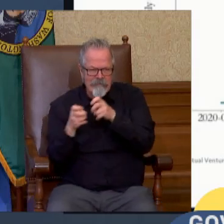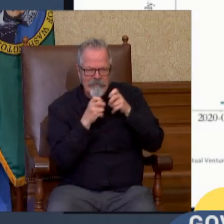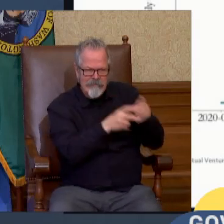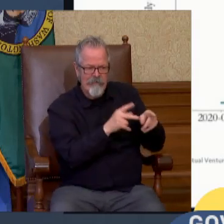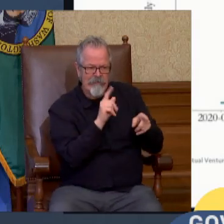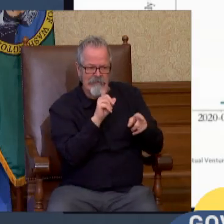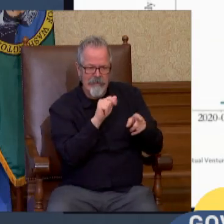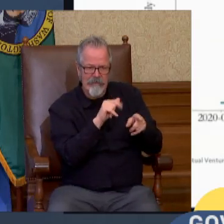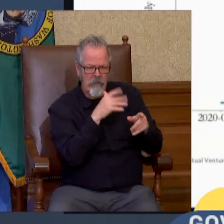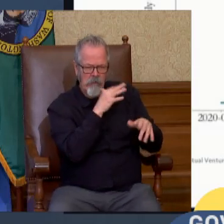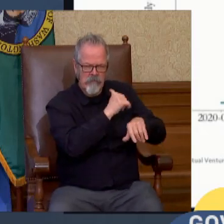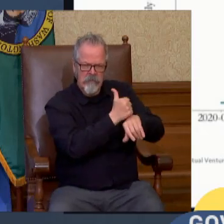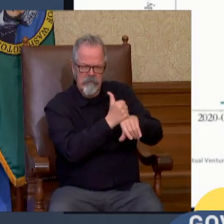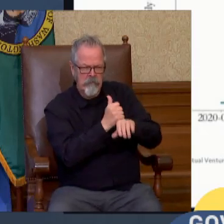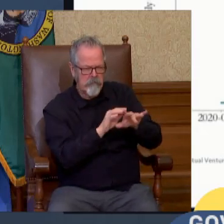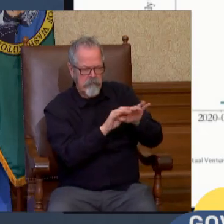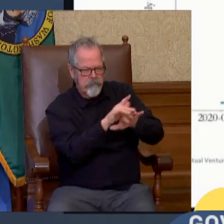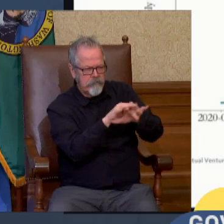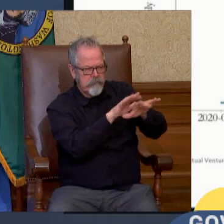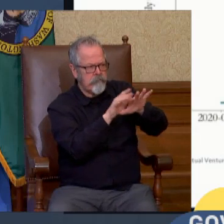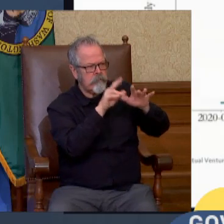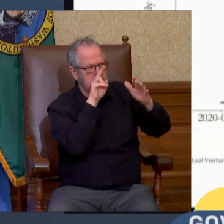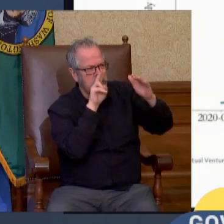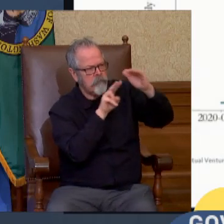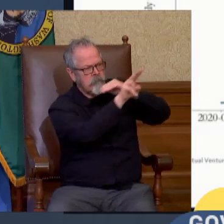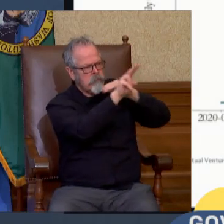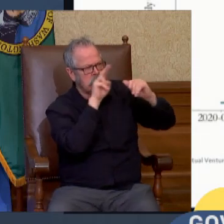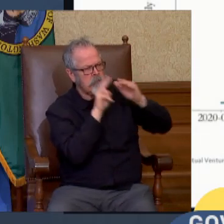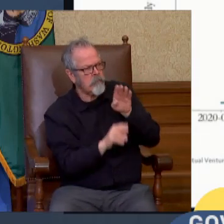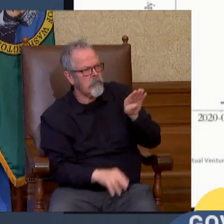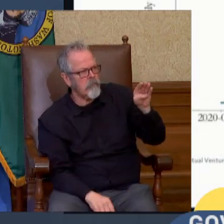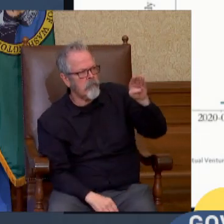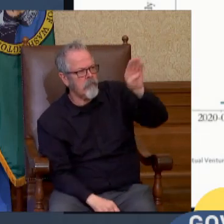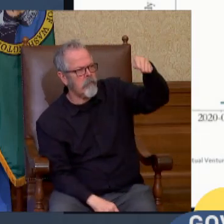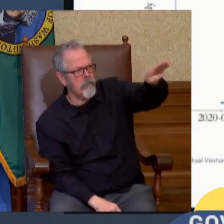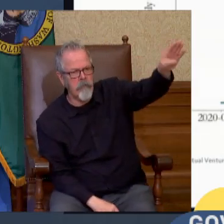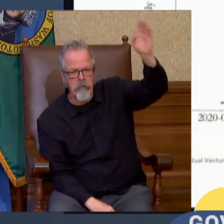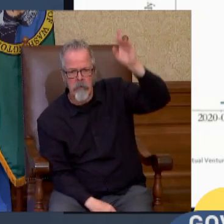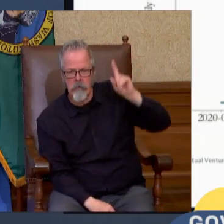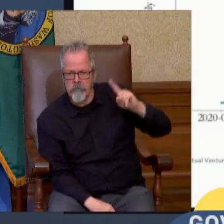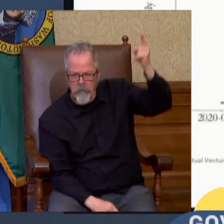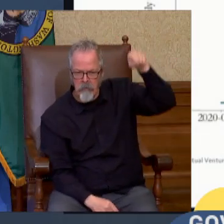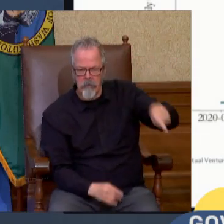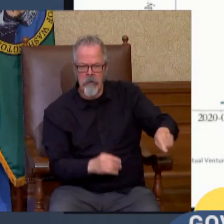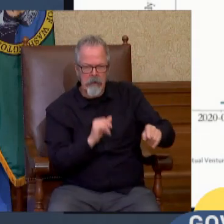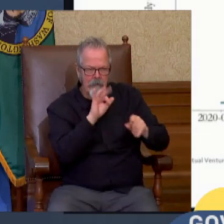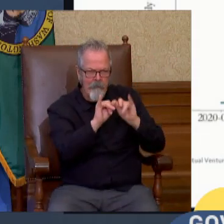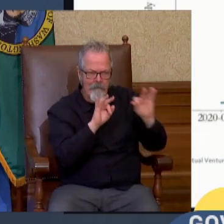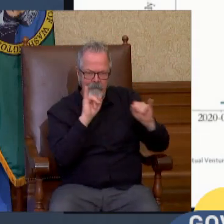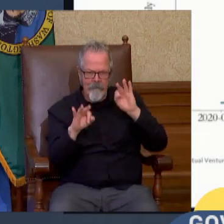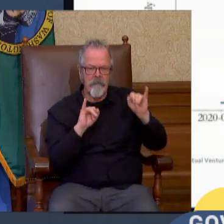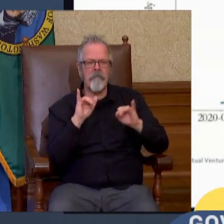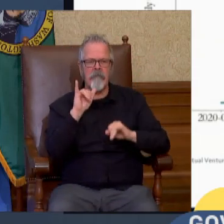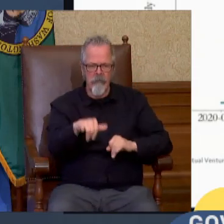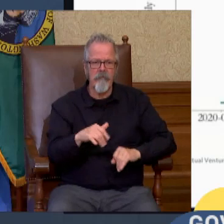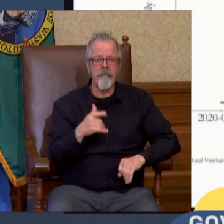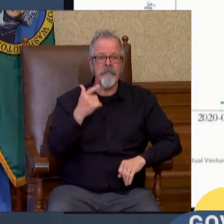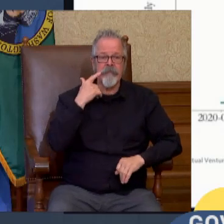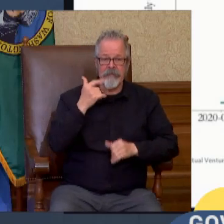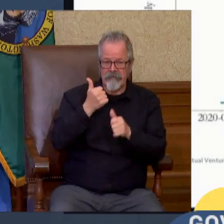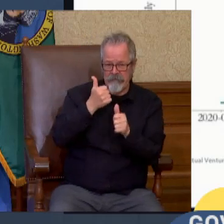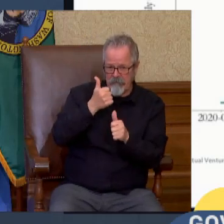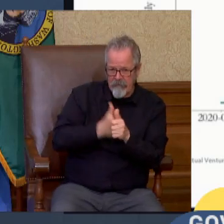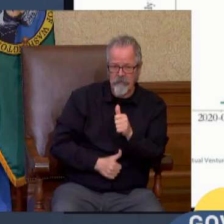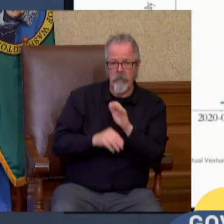Each model is based on somewhat different assumptions and data sets, and we look at all of them. The first one is with